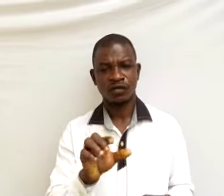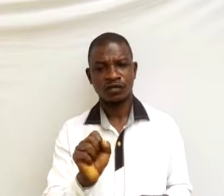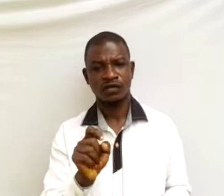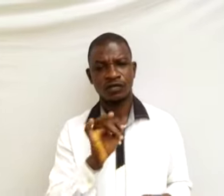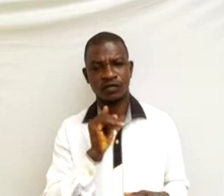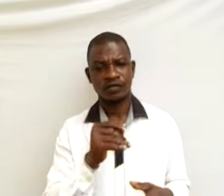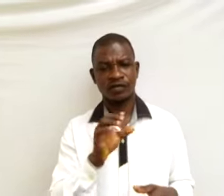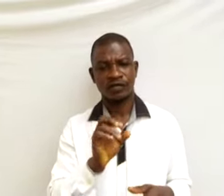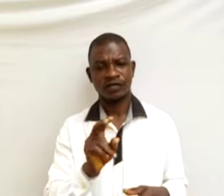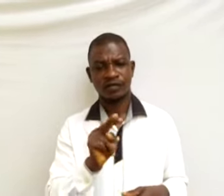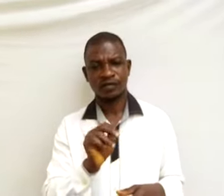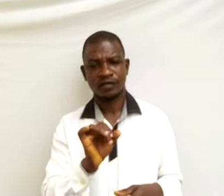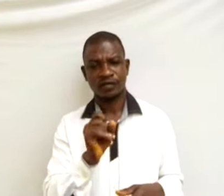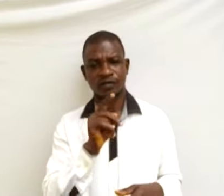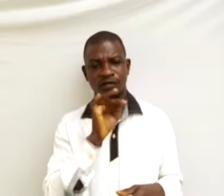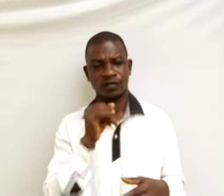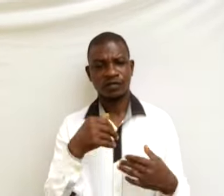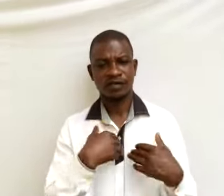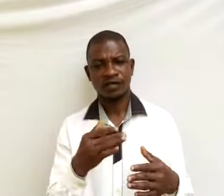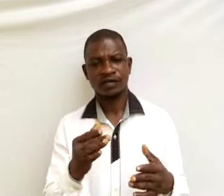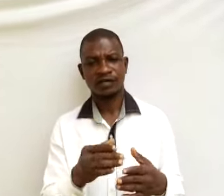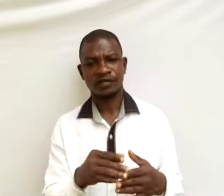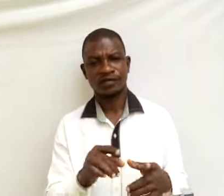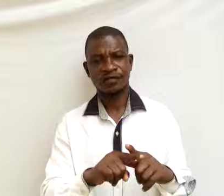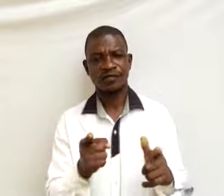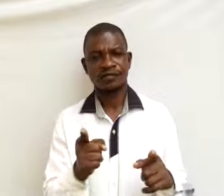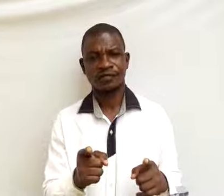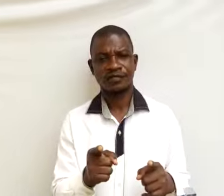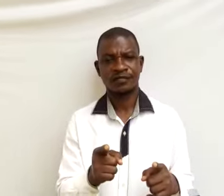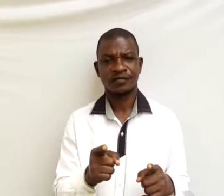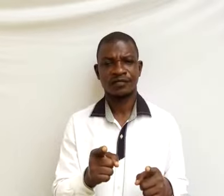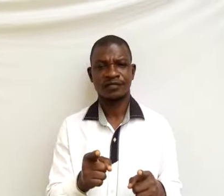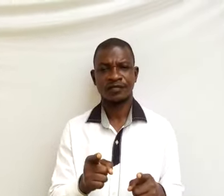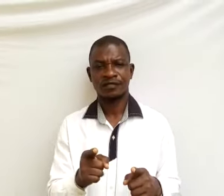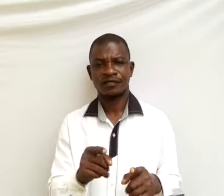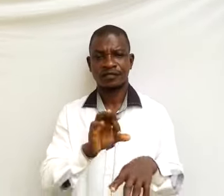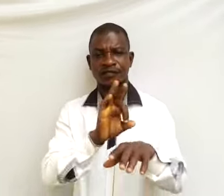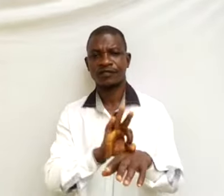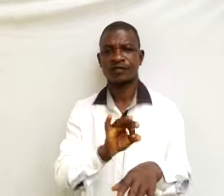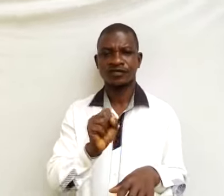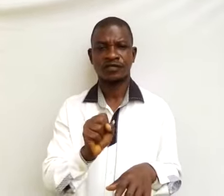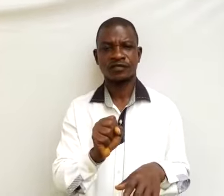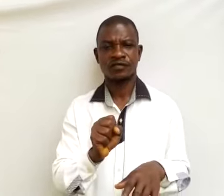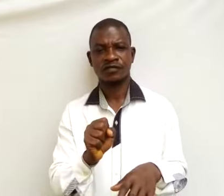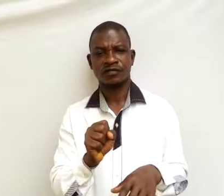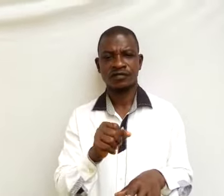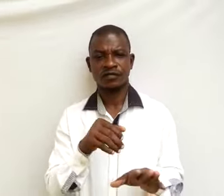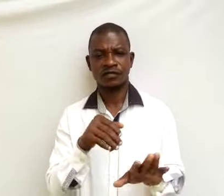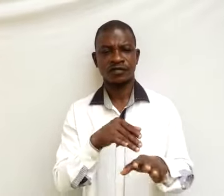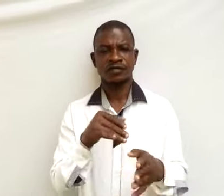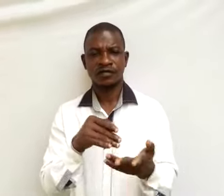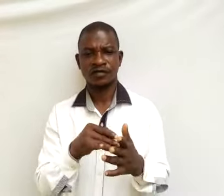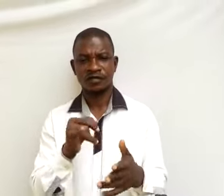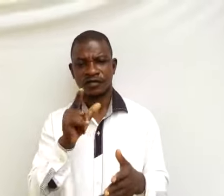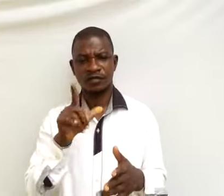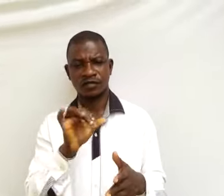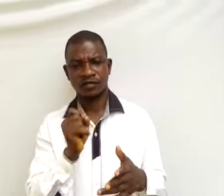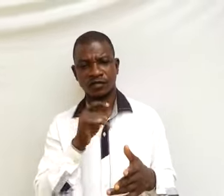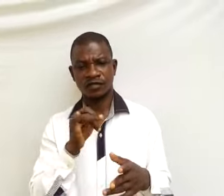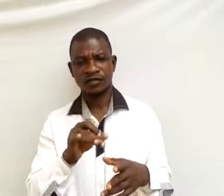noun clause has various functions. At least about 6 functions